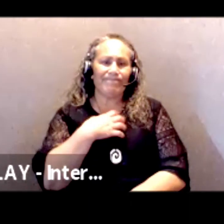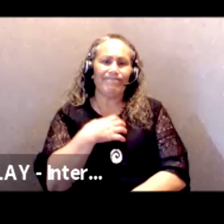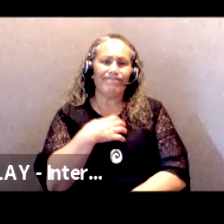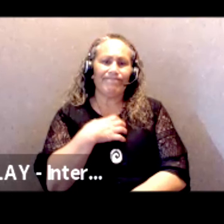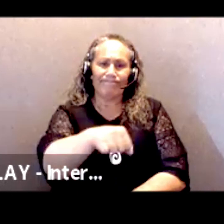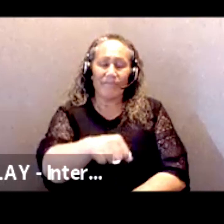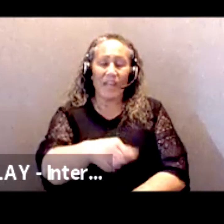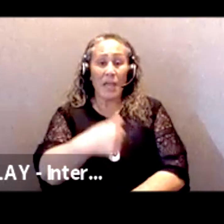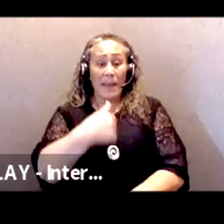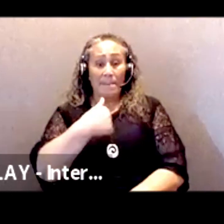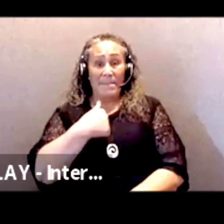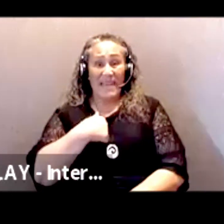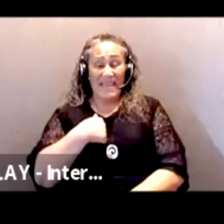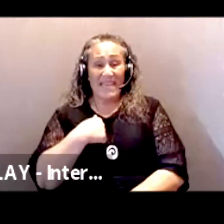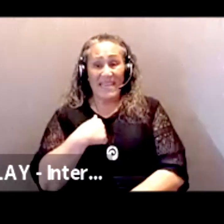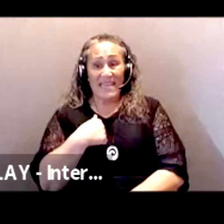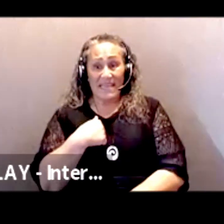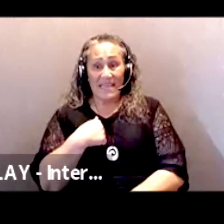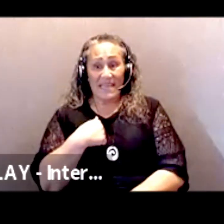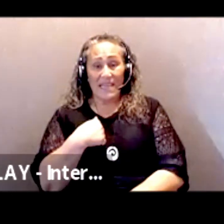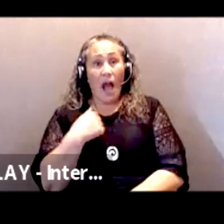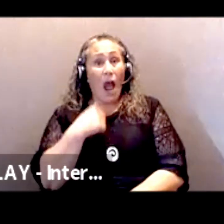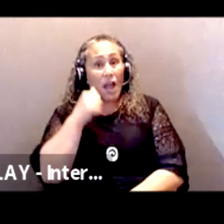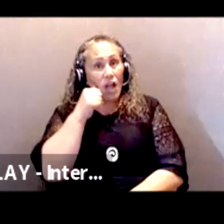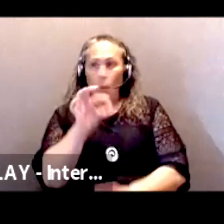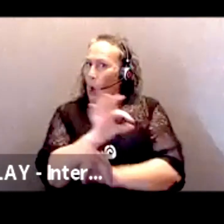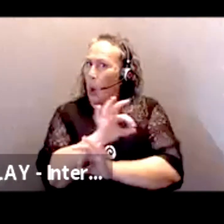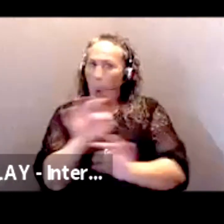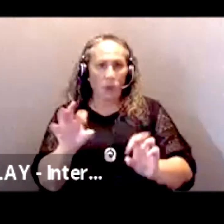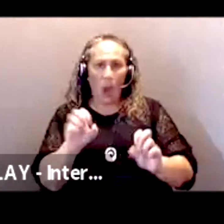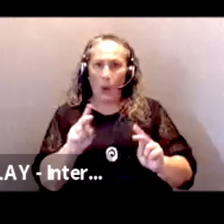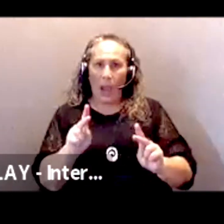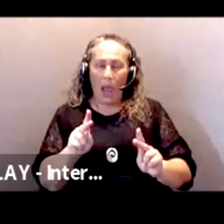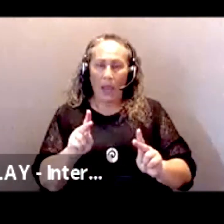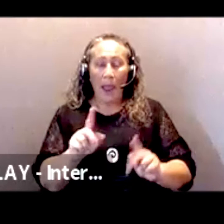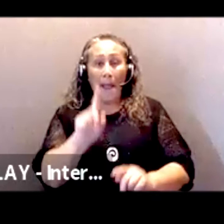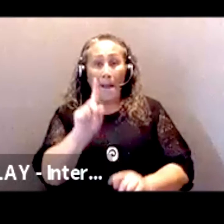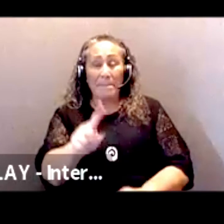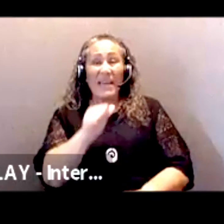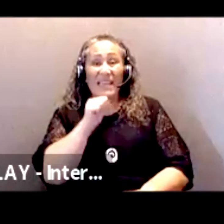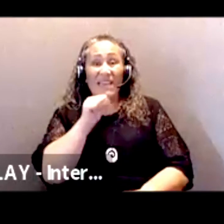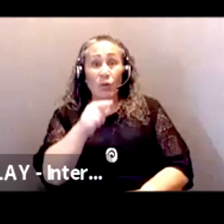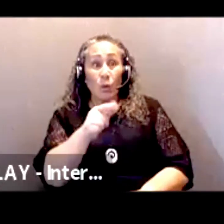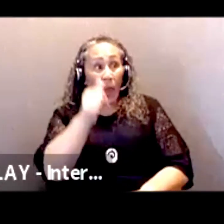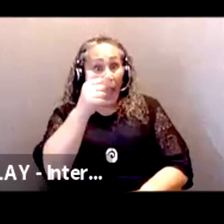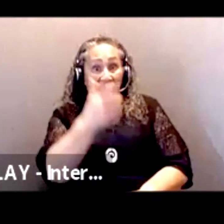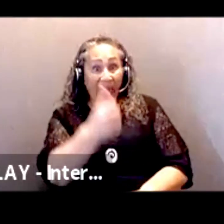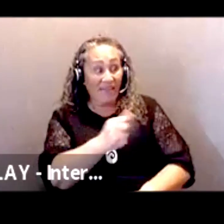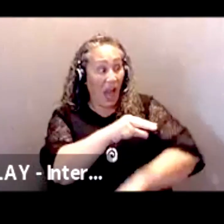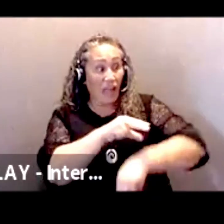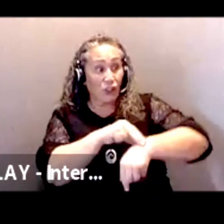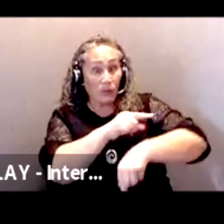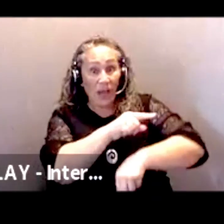So what I was saying is I know that's not okay, but if you do have a doctor that you trust and they provide the